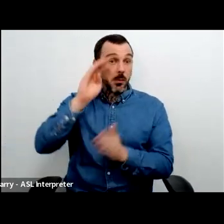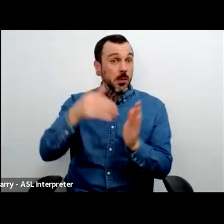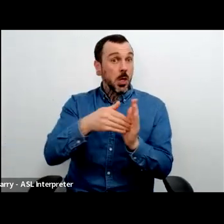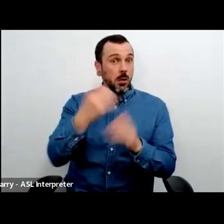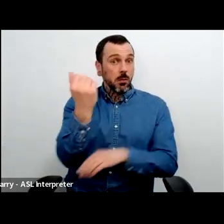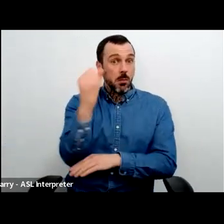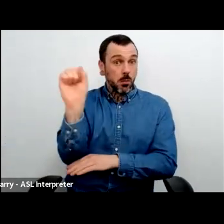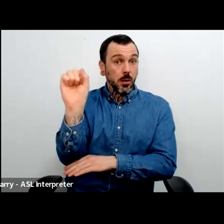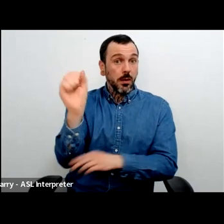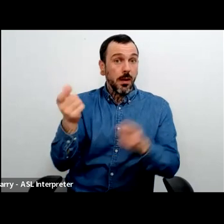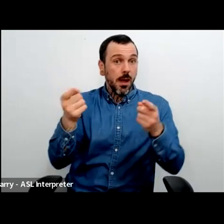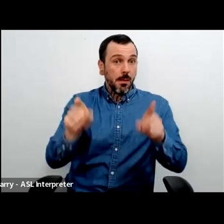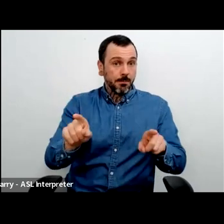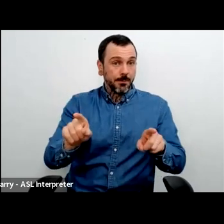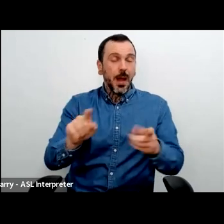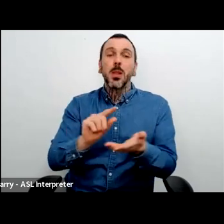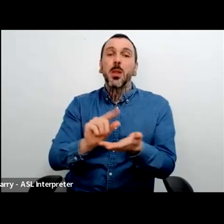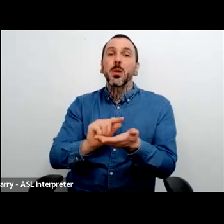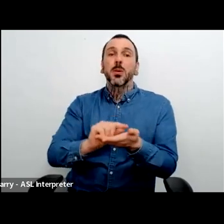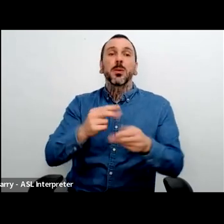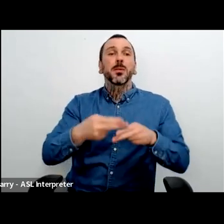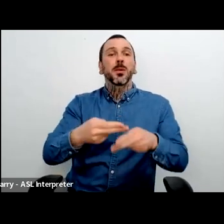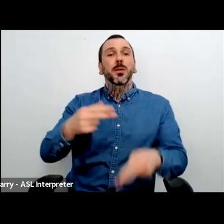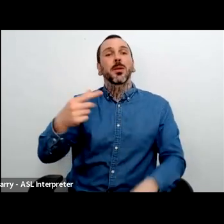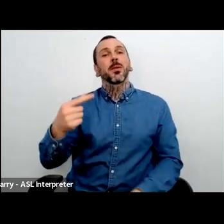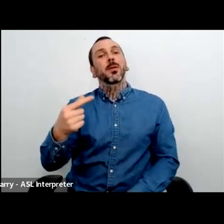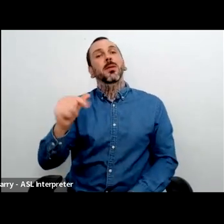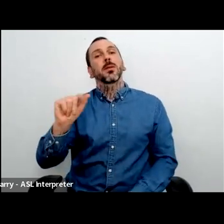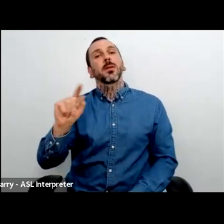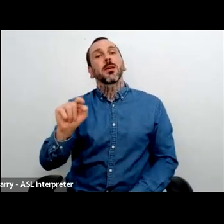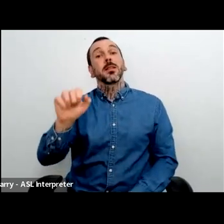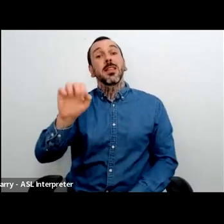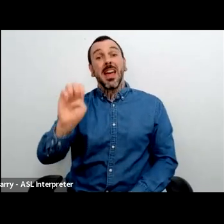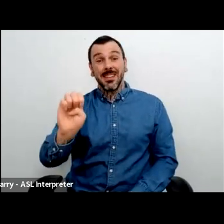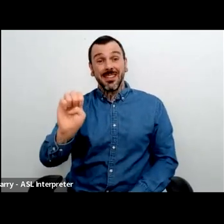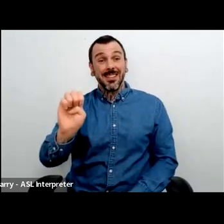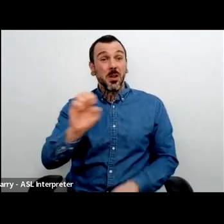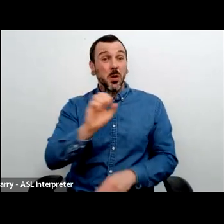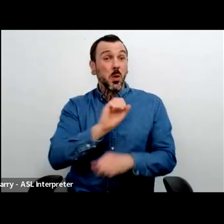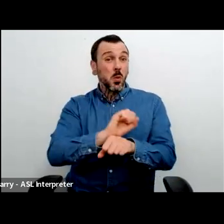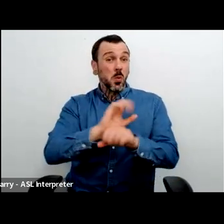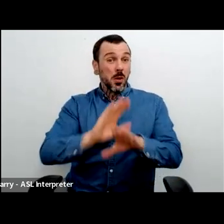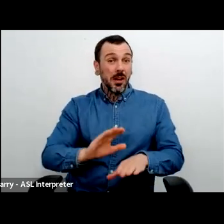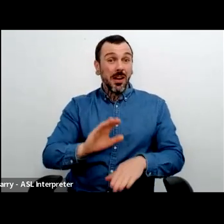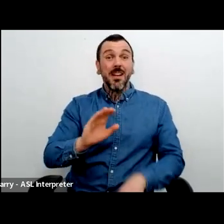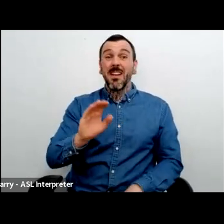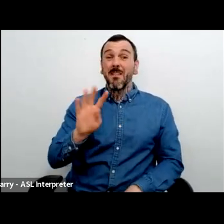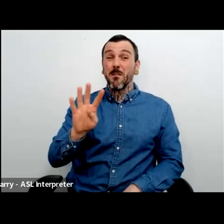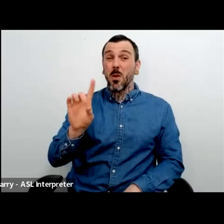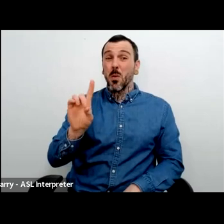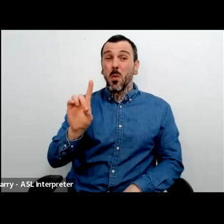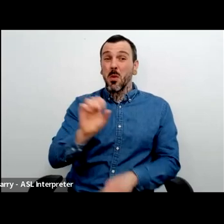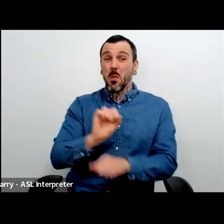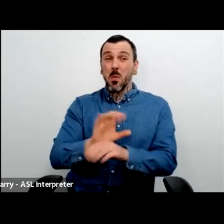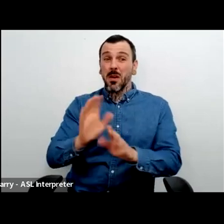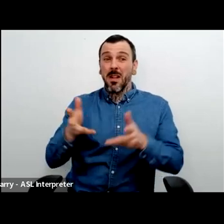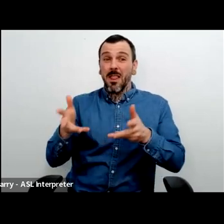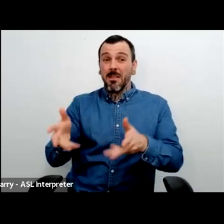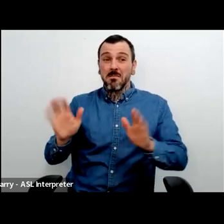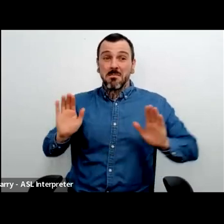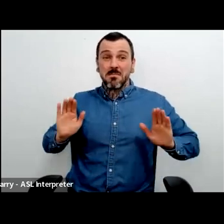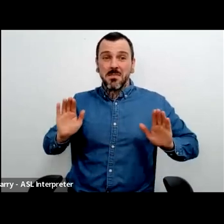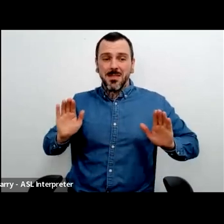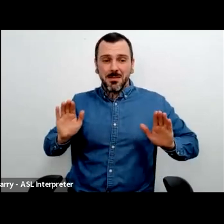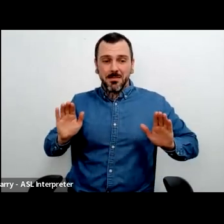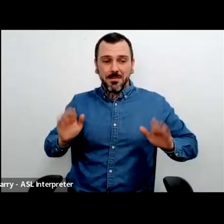Gazette. Ida, as I'm sure you know, I think we discussed this, Steve Galluccio, who is a pretty well-known playwright